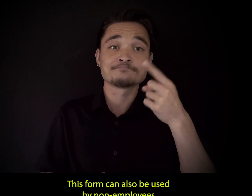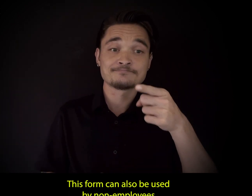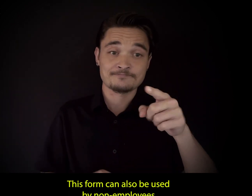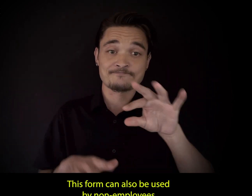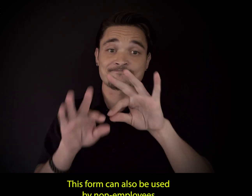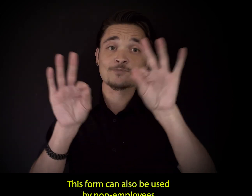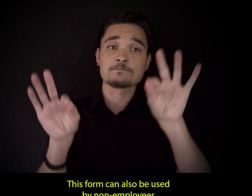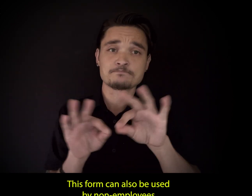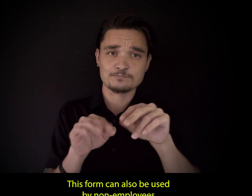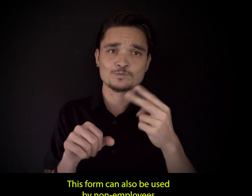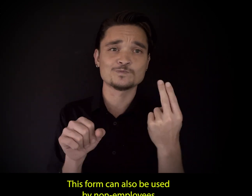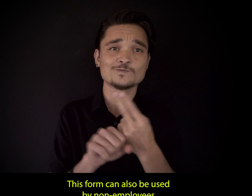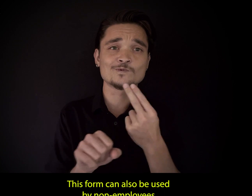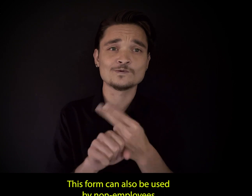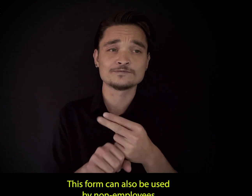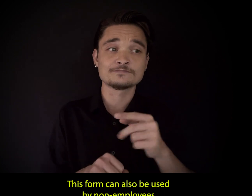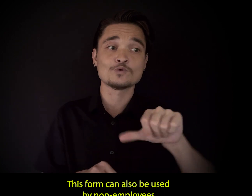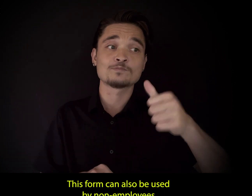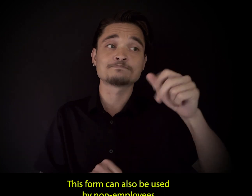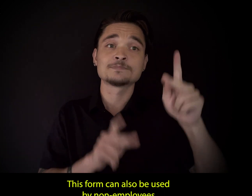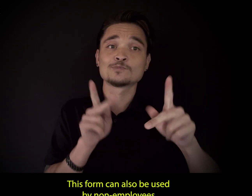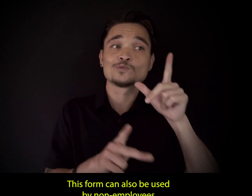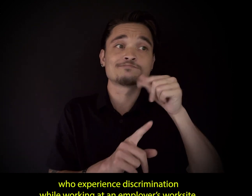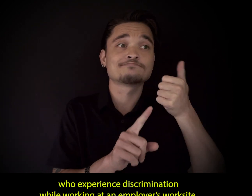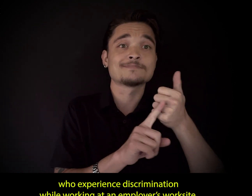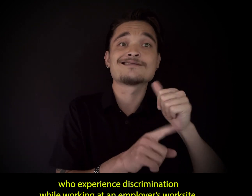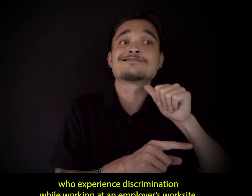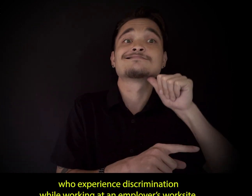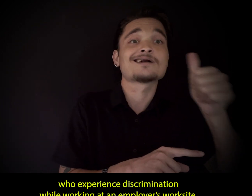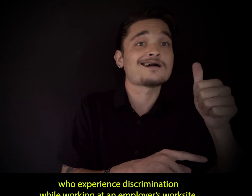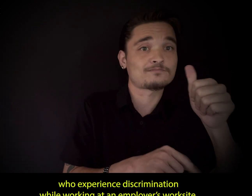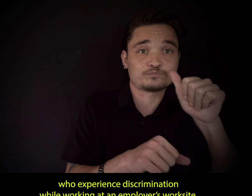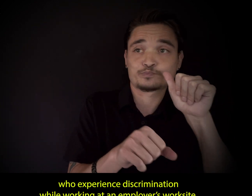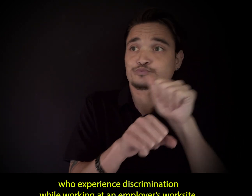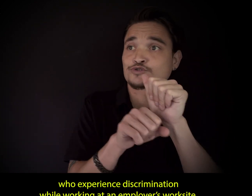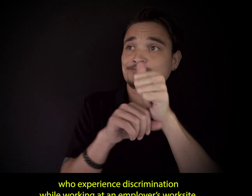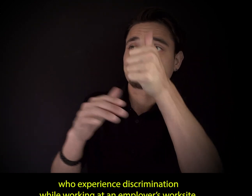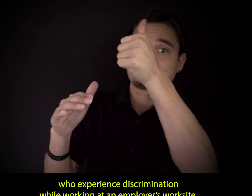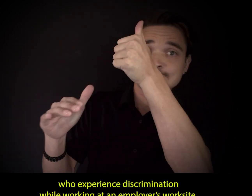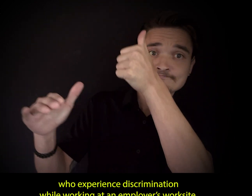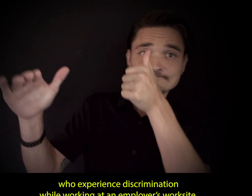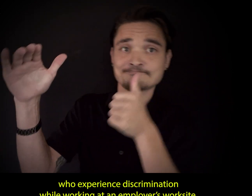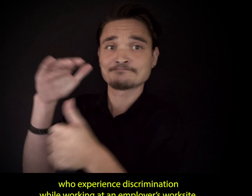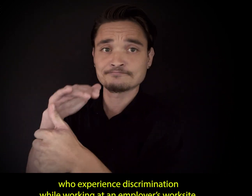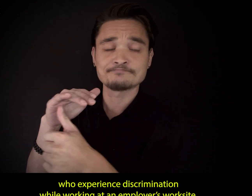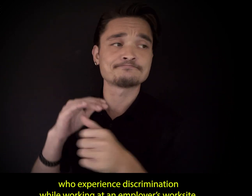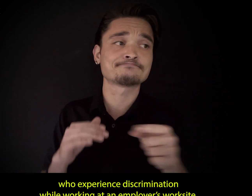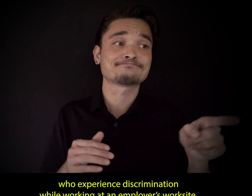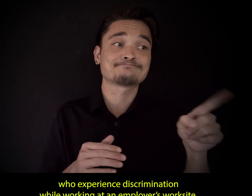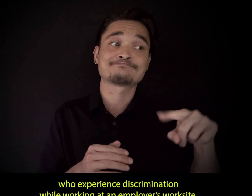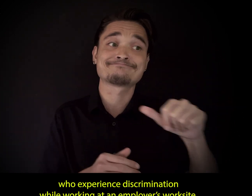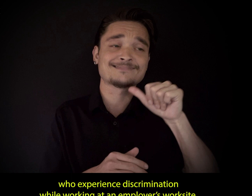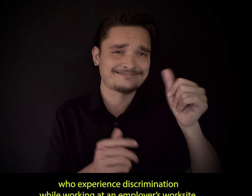This form can also be used by non-employees who experience discrimination while working at an employer's work site.